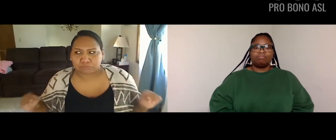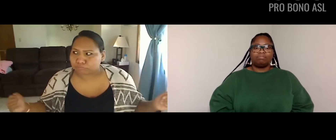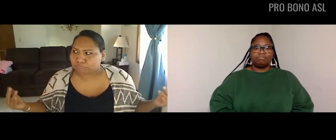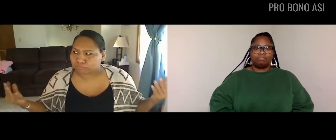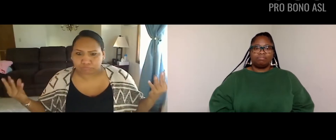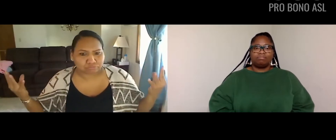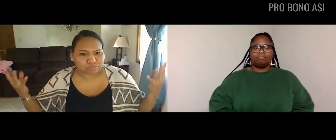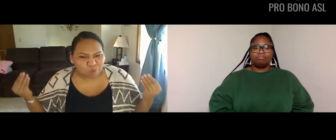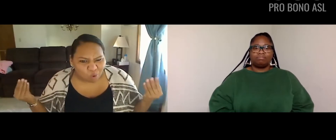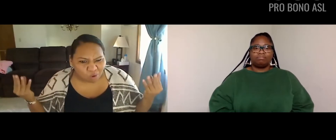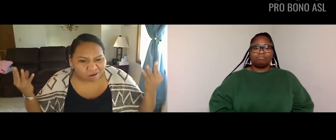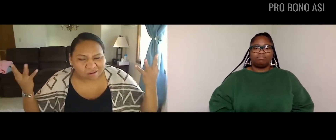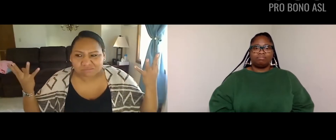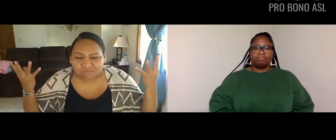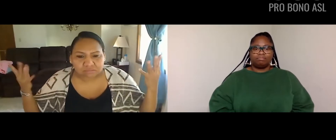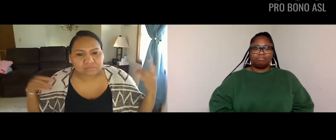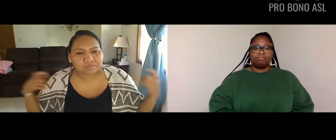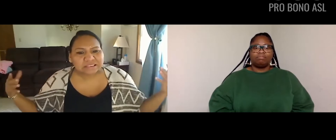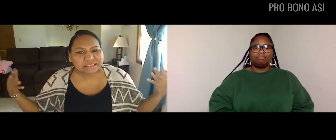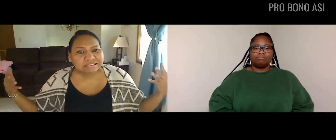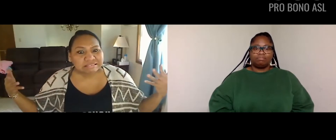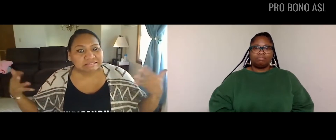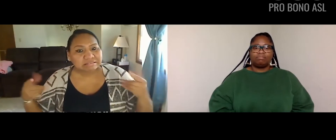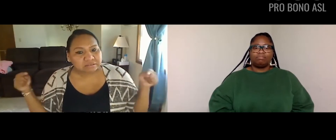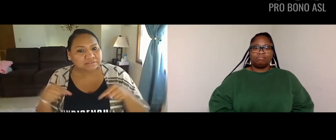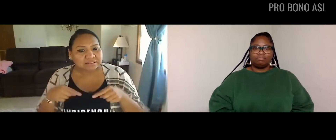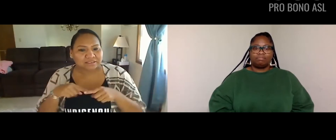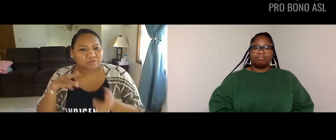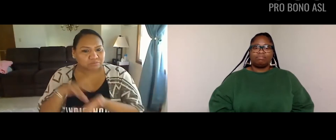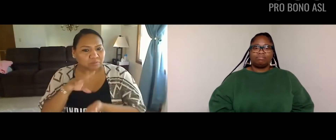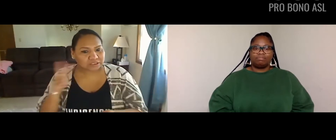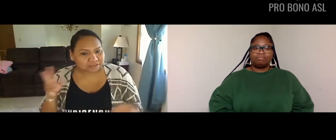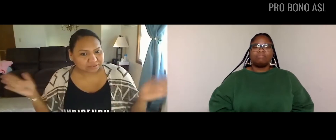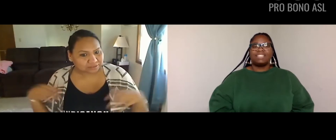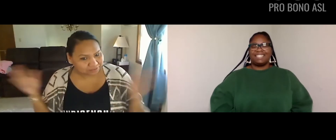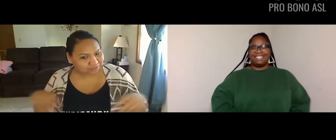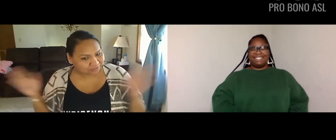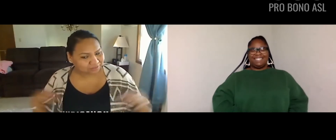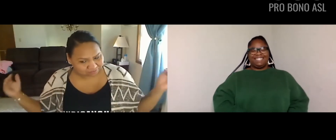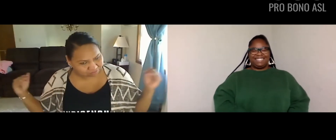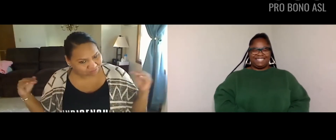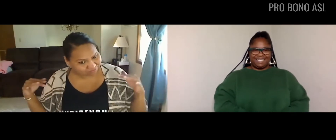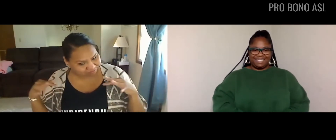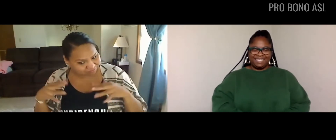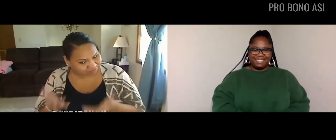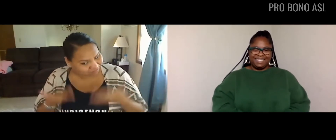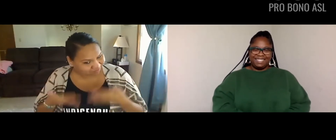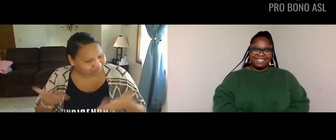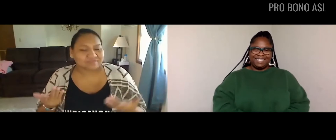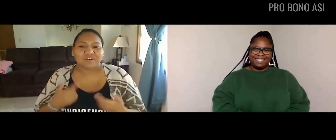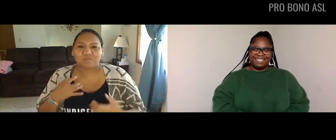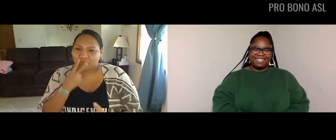West Coast. I've been seeing the BIPOC interpreters come there, but we need them here in the